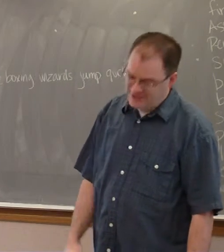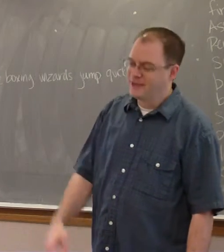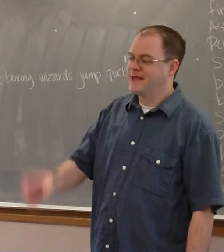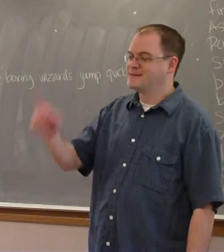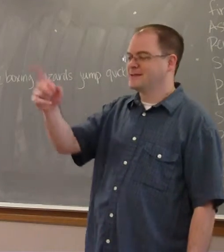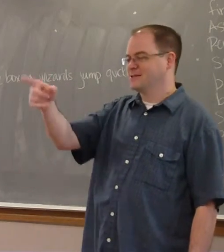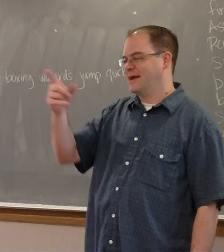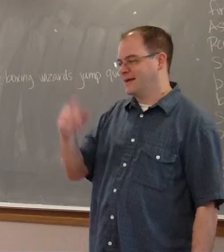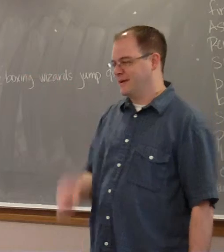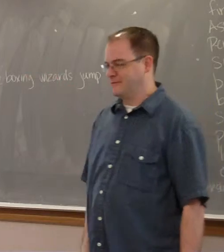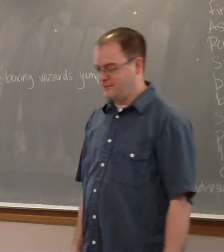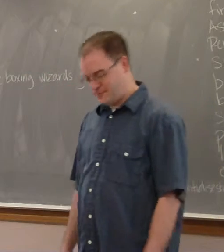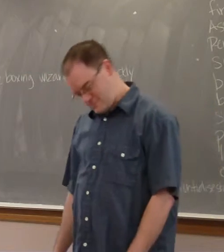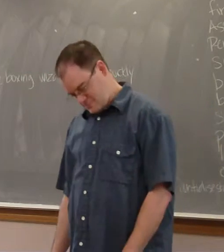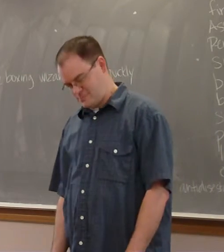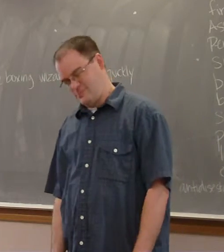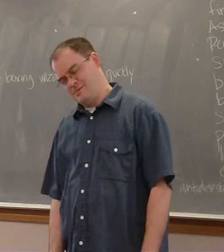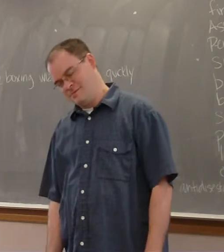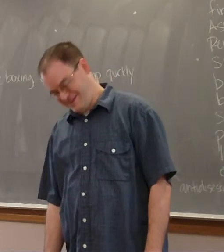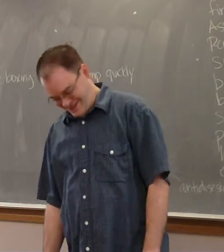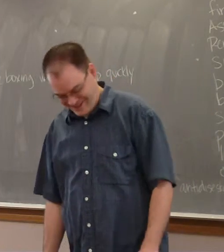No, that's actually High Council.